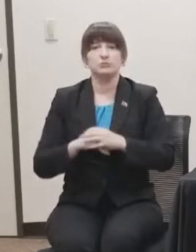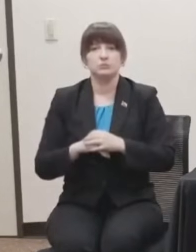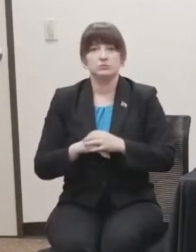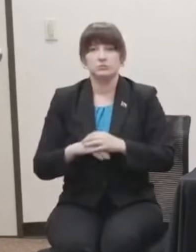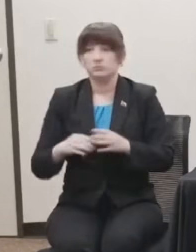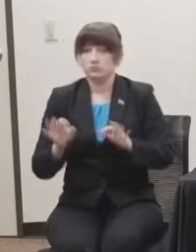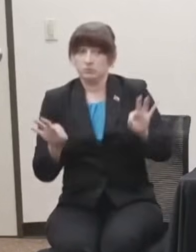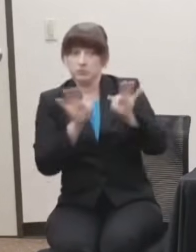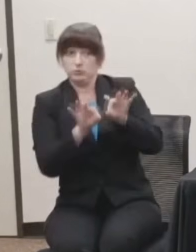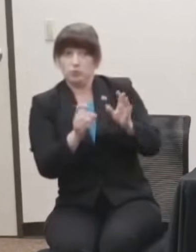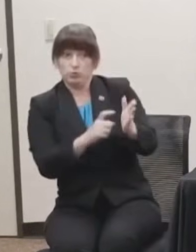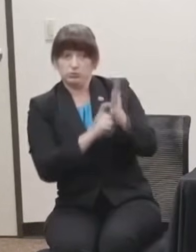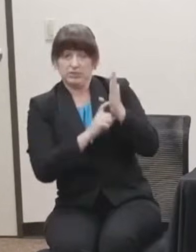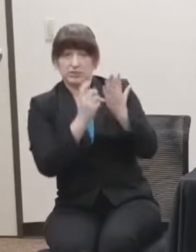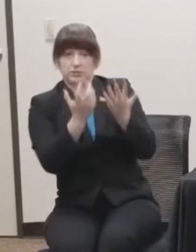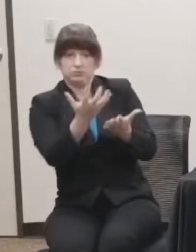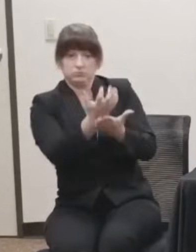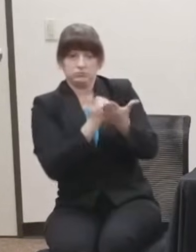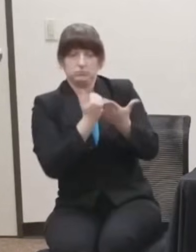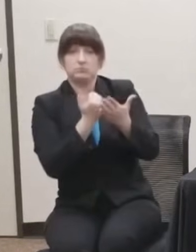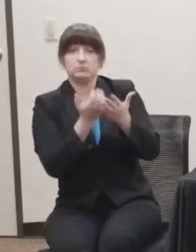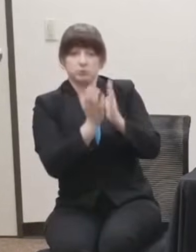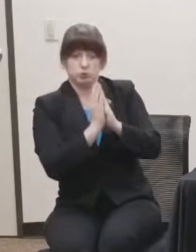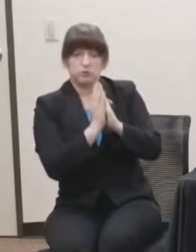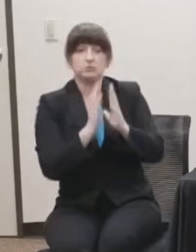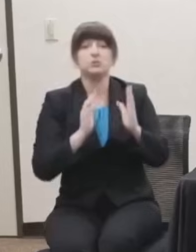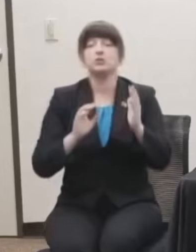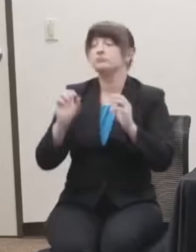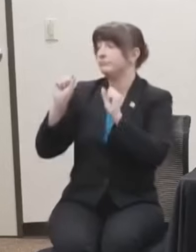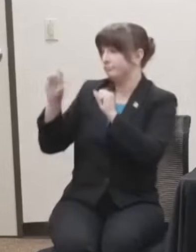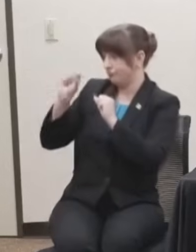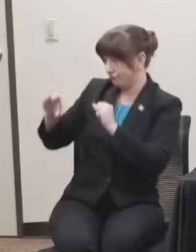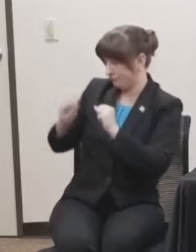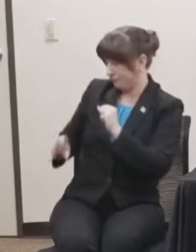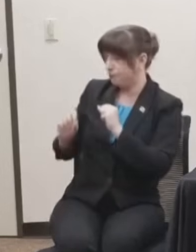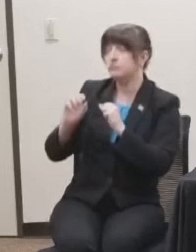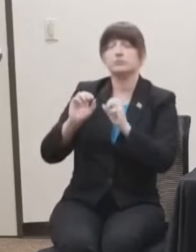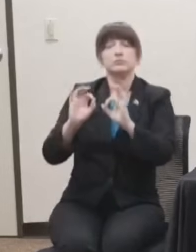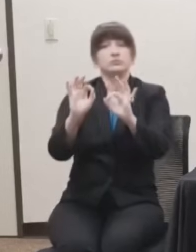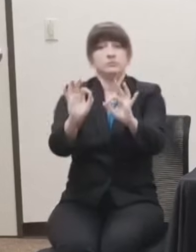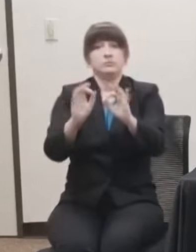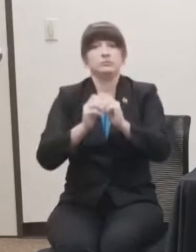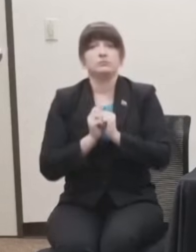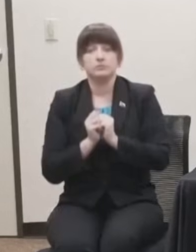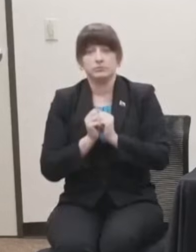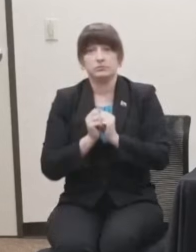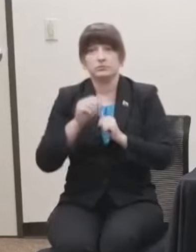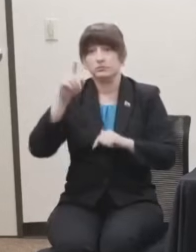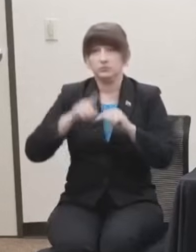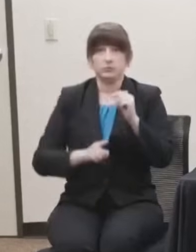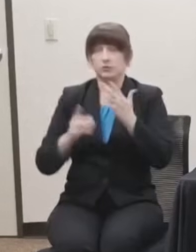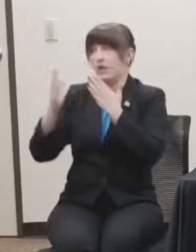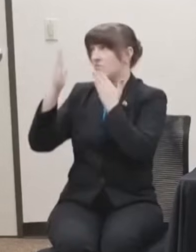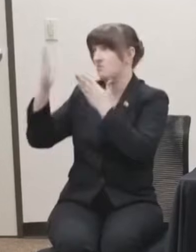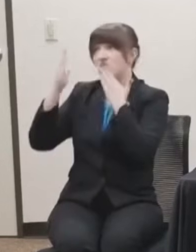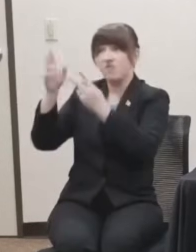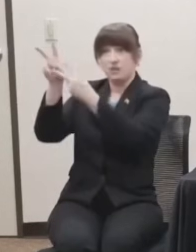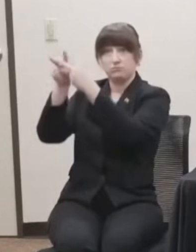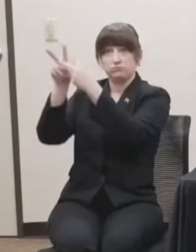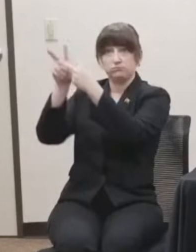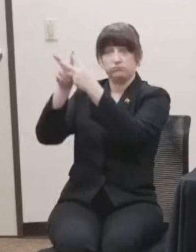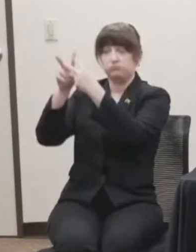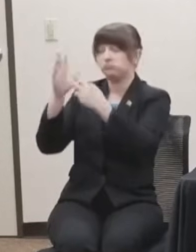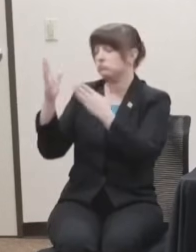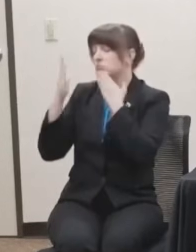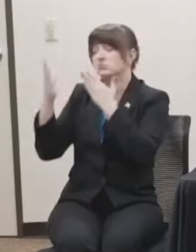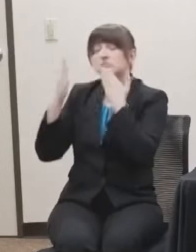demands. And on behalf of the state of Texas, we cannot thank her or the Trump administration enough. I've also been in contact with, and